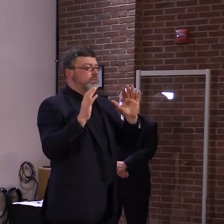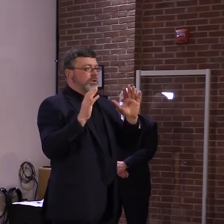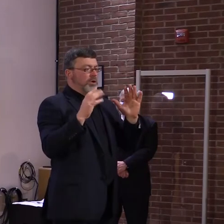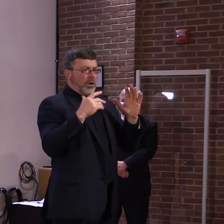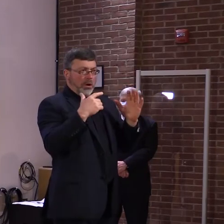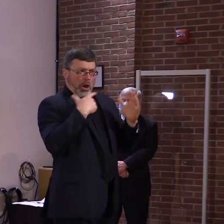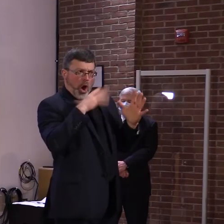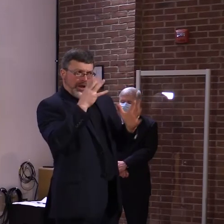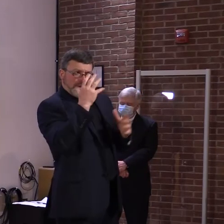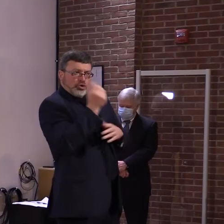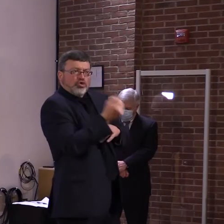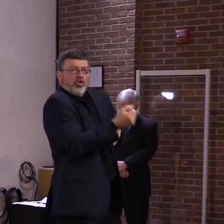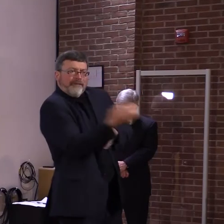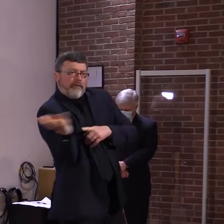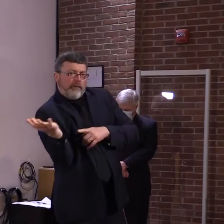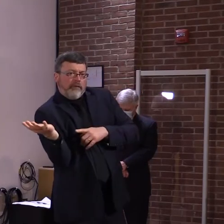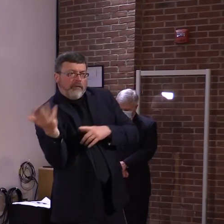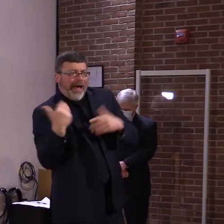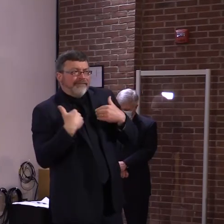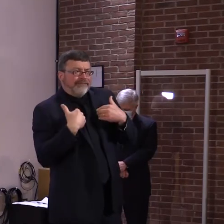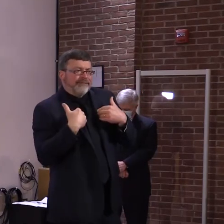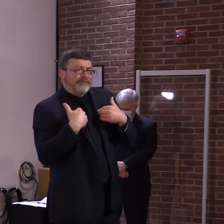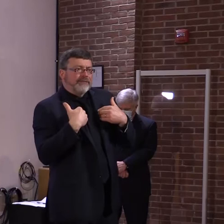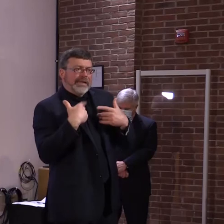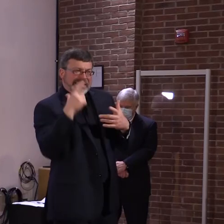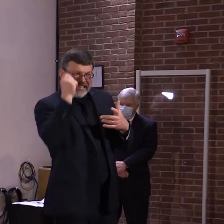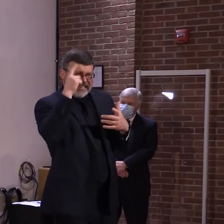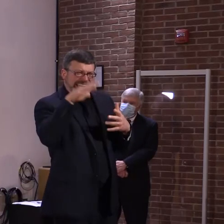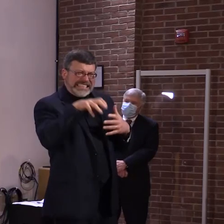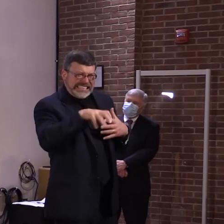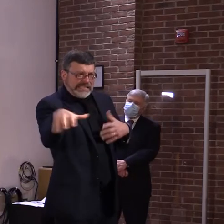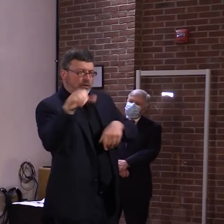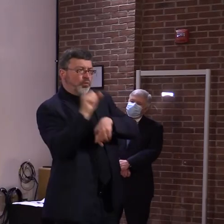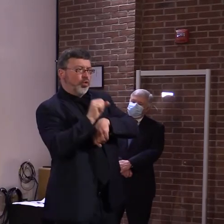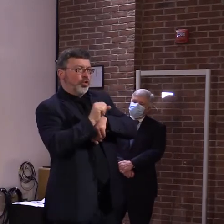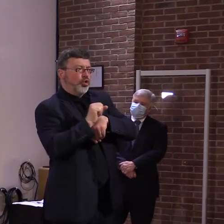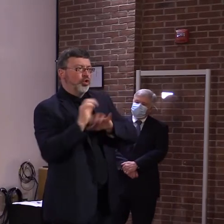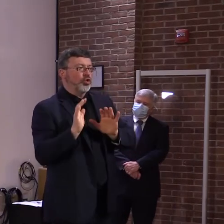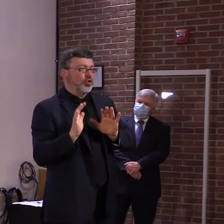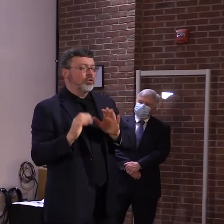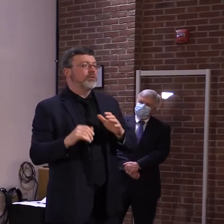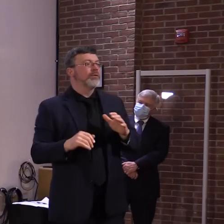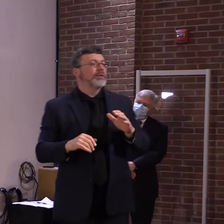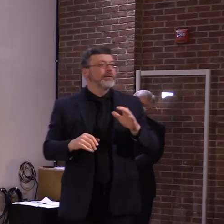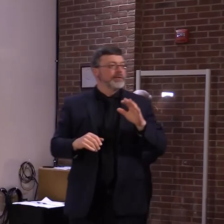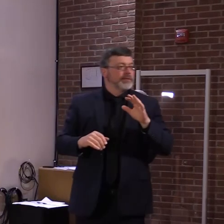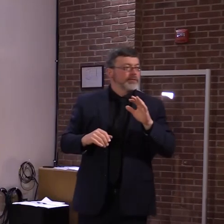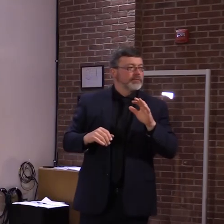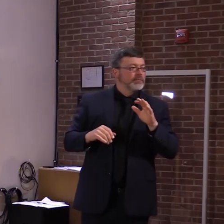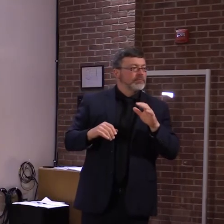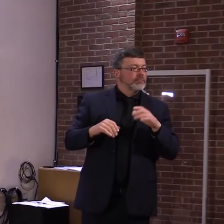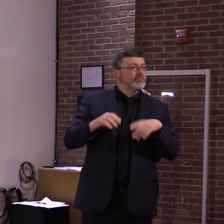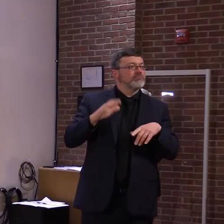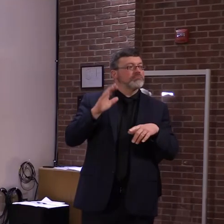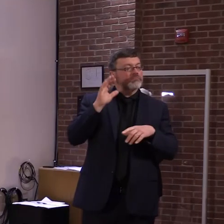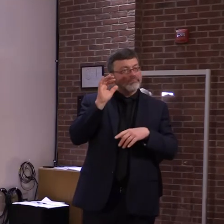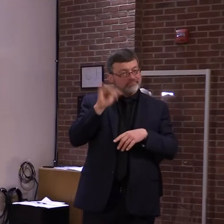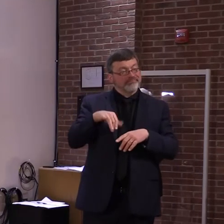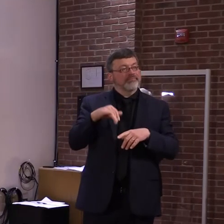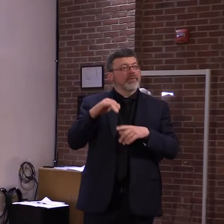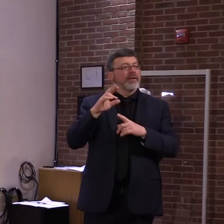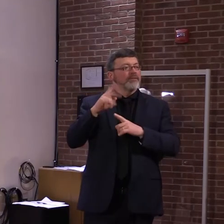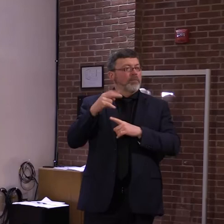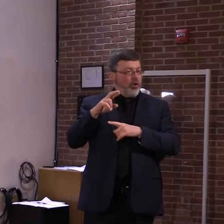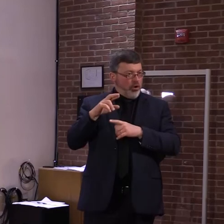And then just briefly, I just wanted to ask about the Canadian border, which obviously has been closed for over a year now. And just wondering if you've had